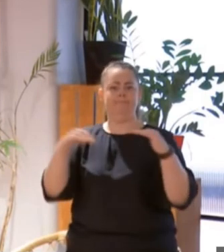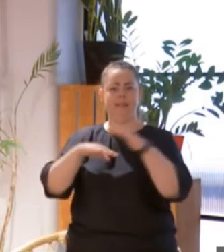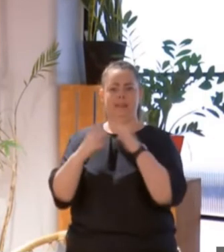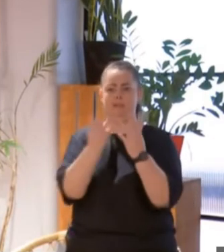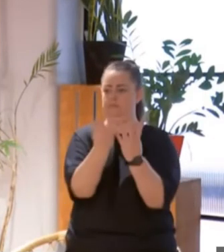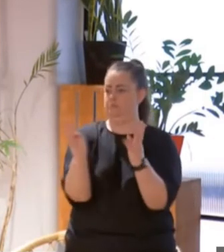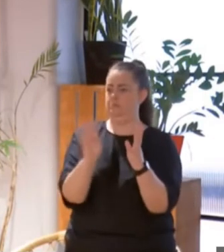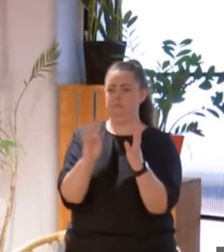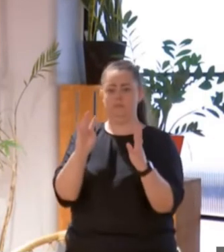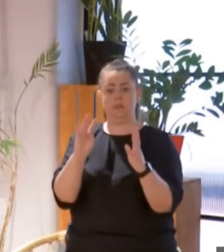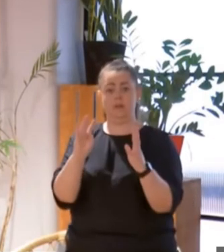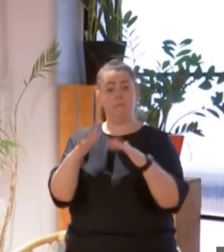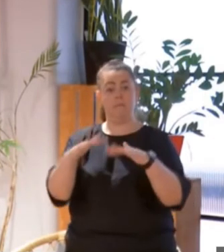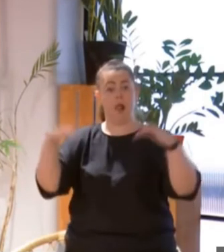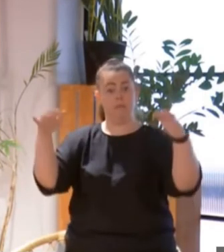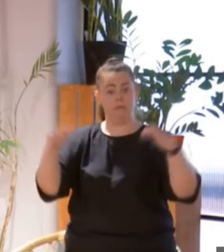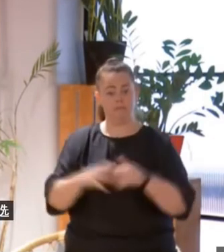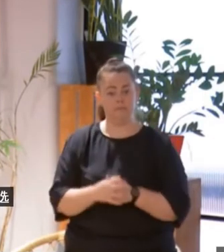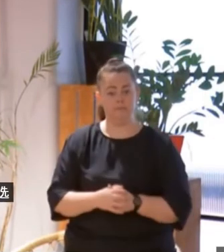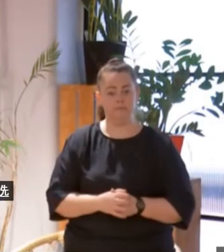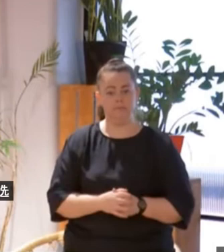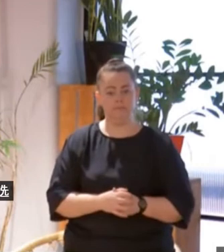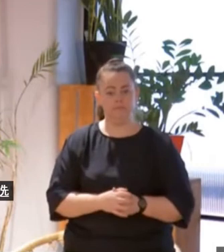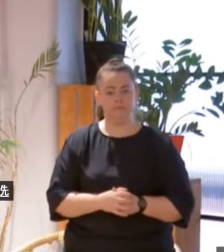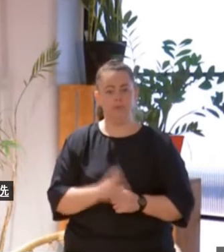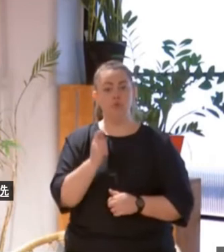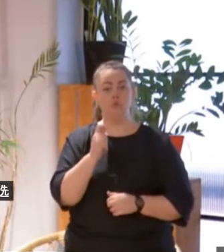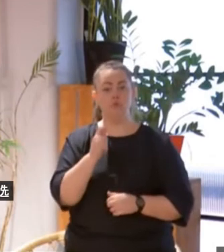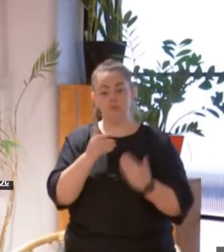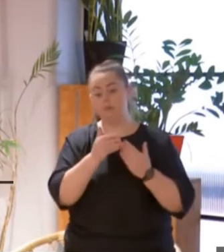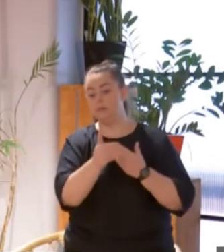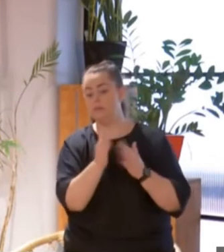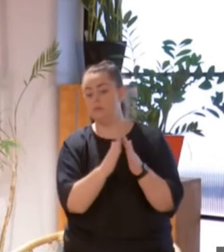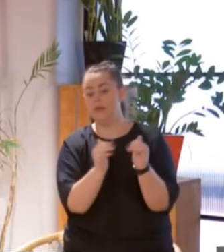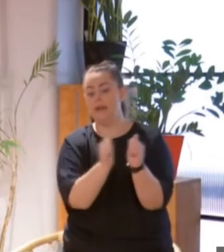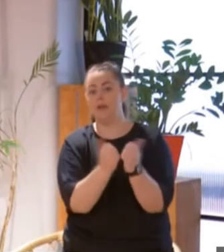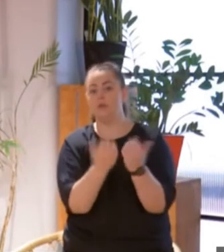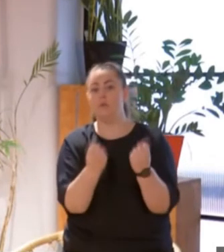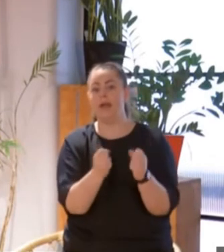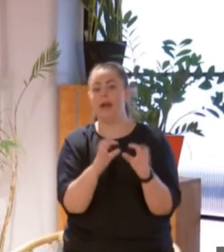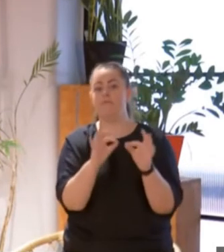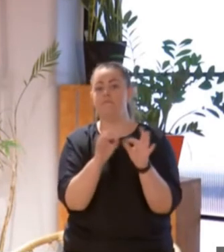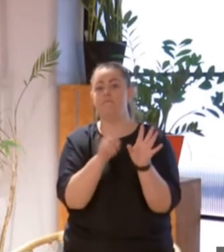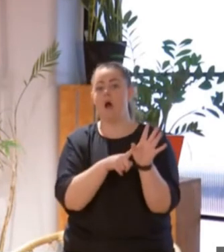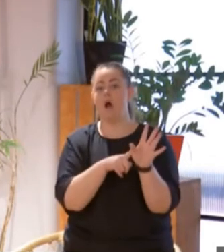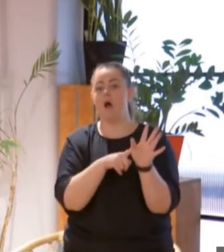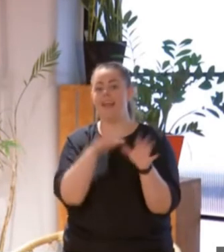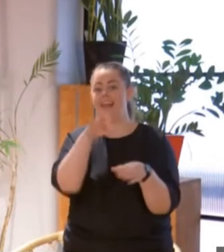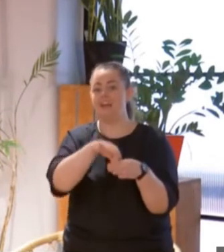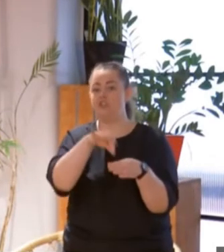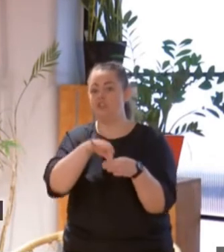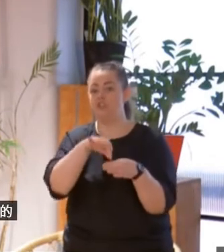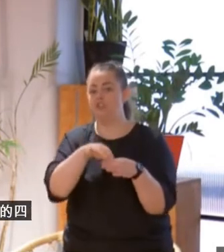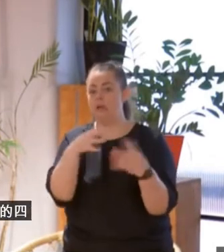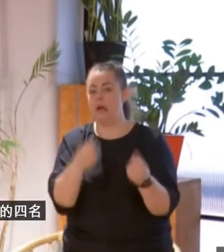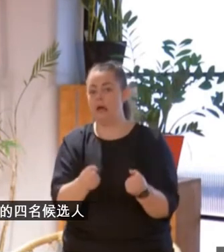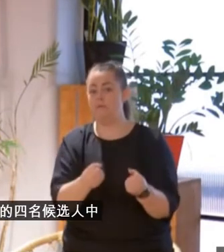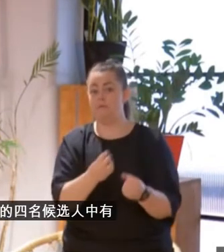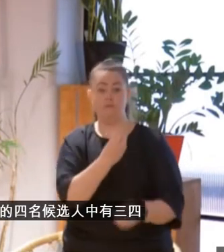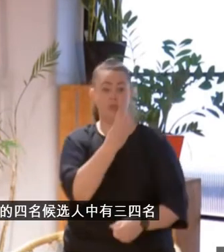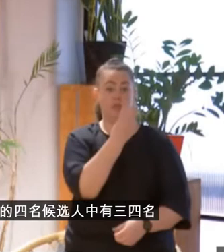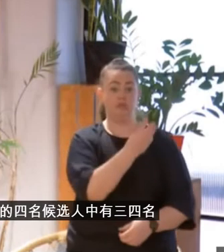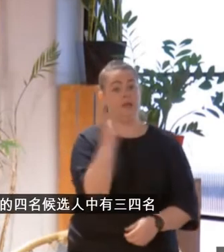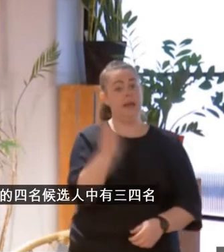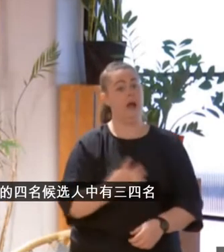in the Parliament. We've got some by-elections on the weekend, I note, for observers. 3 of the 4